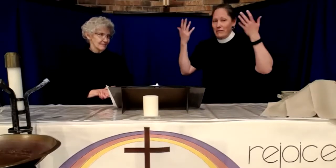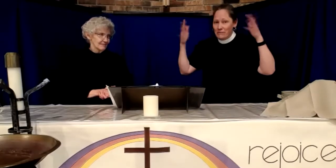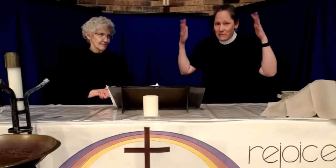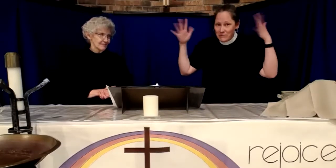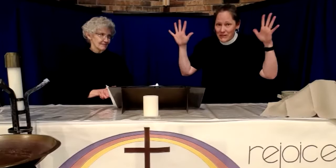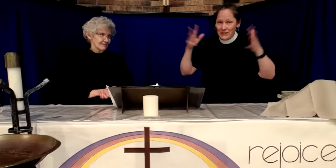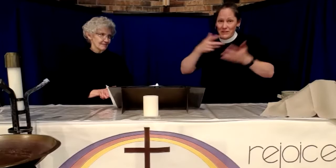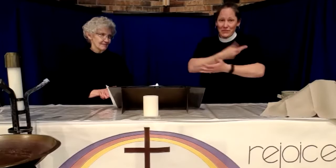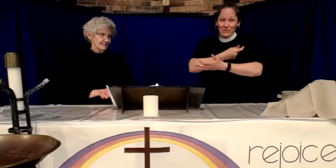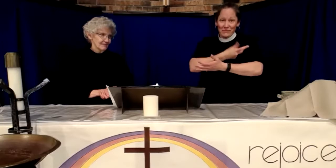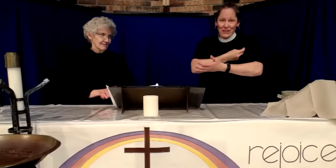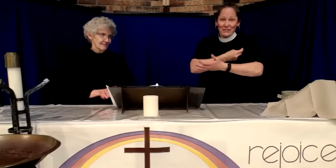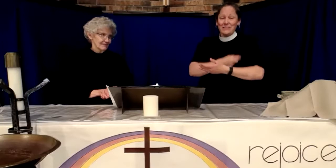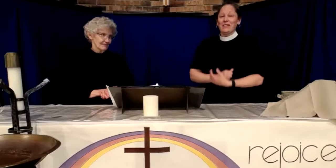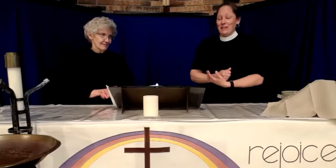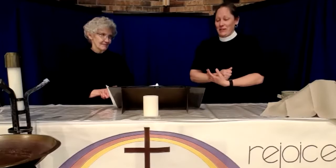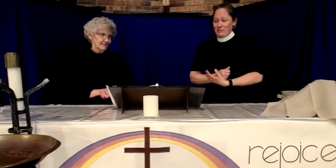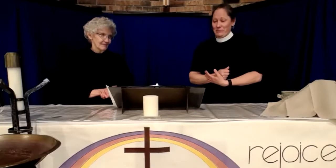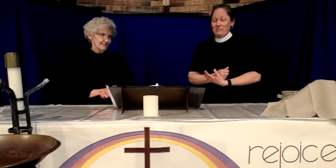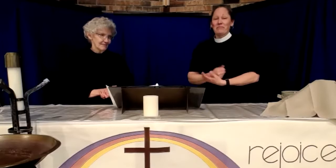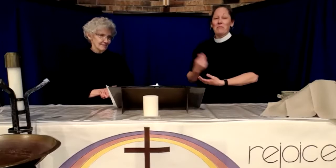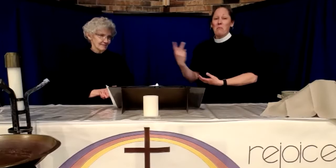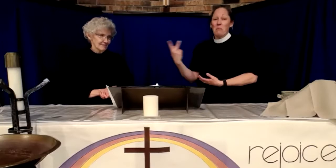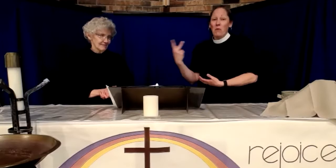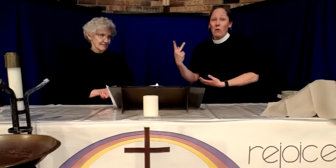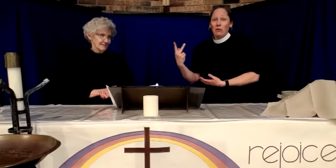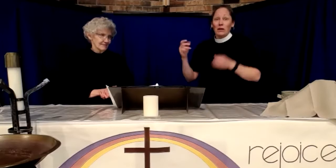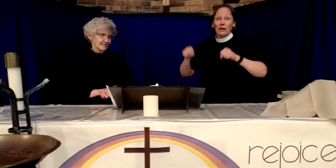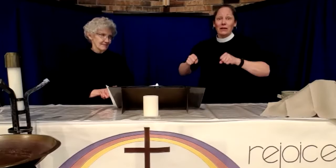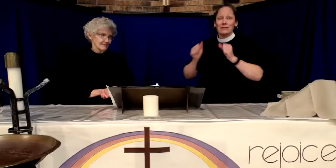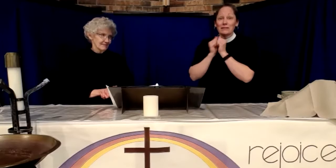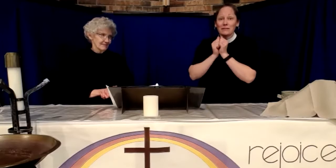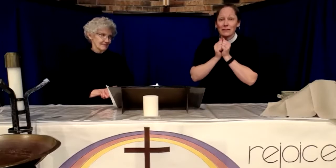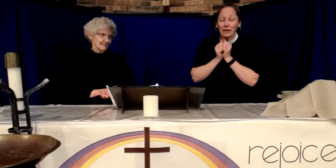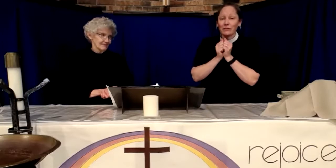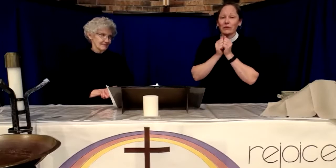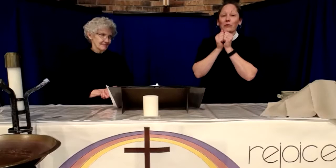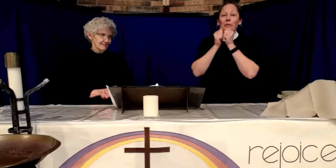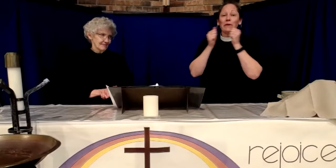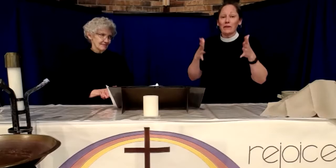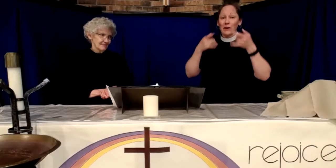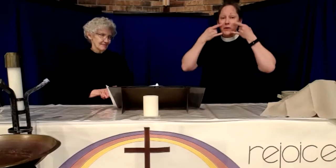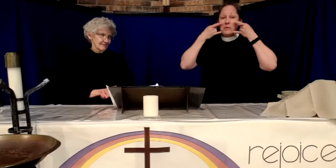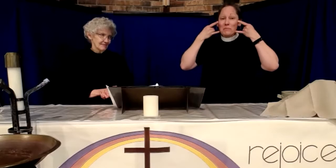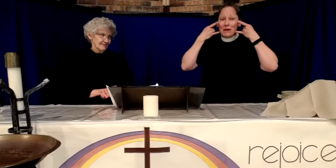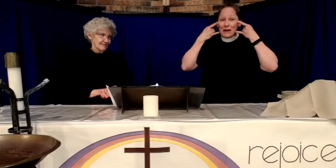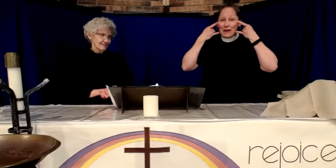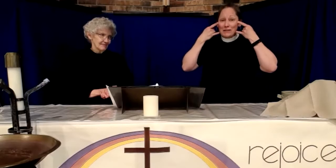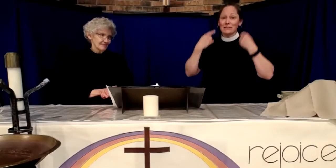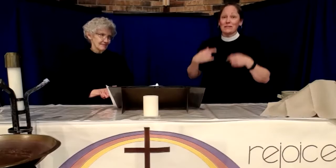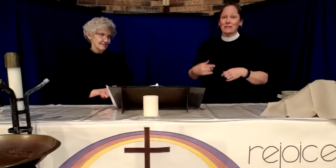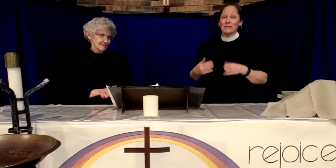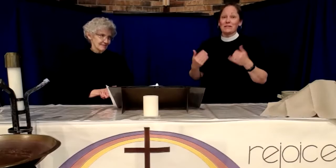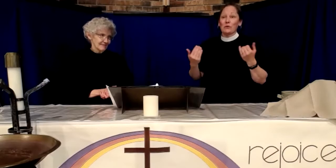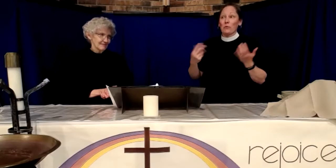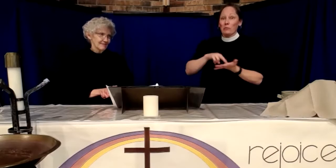So we have a bit of news, Michelle is saying. Both Dorothy and myself are vaccinated. Because we're fully vaccinated, we're able